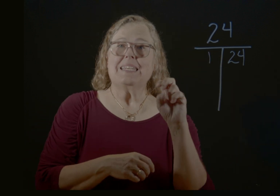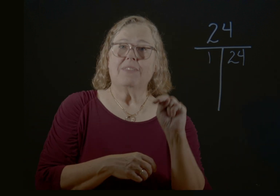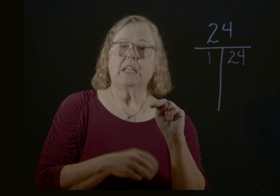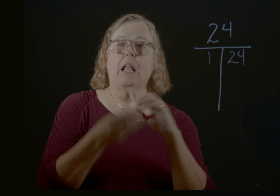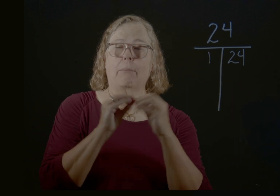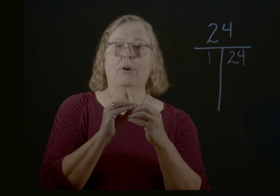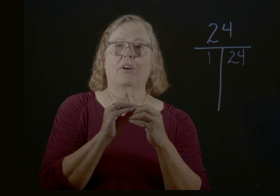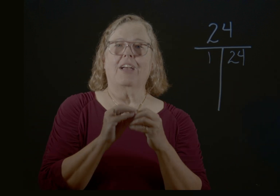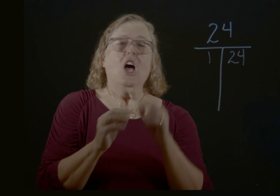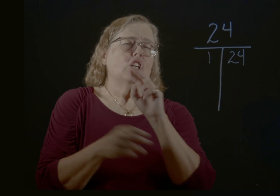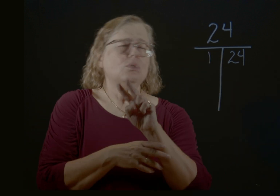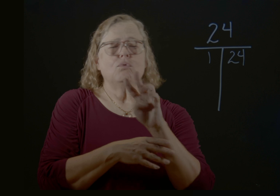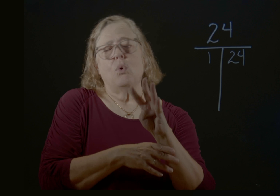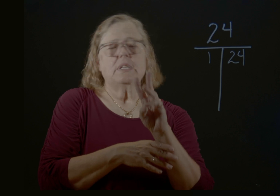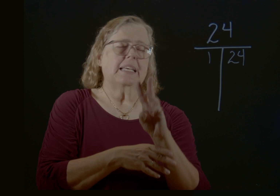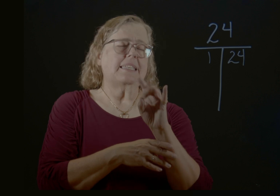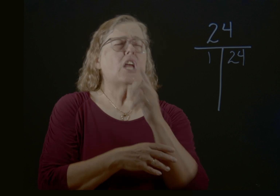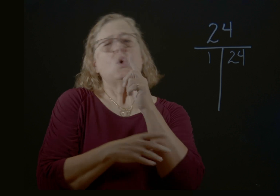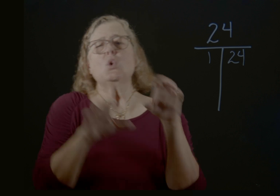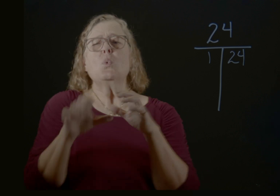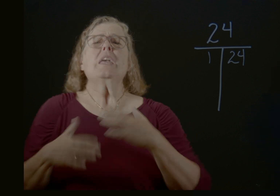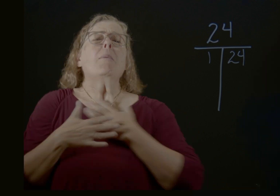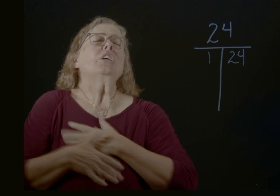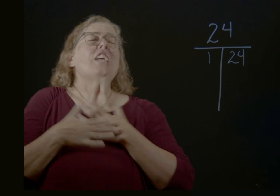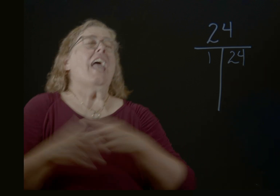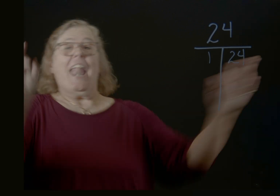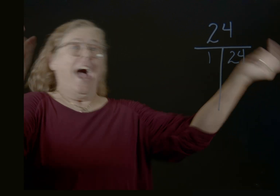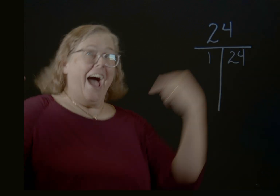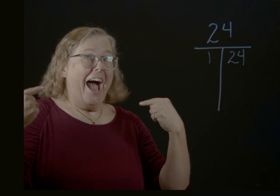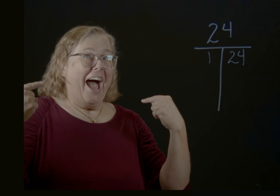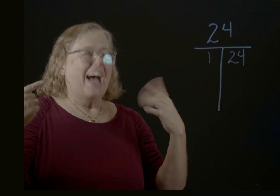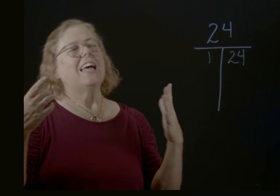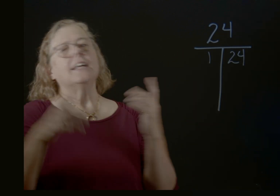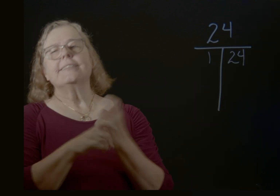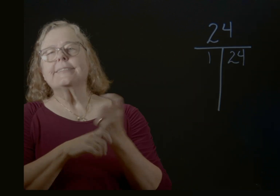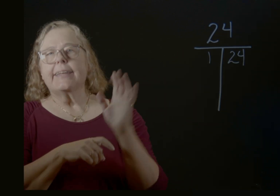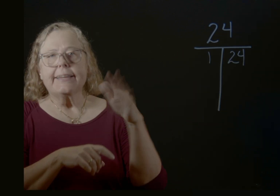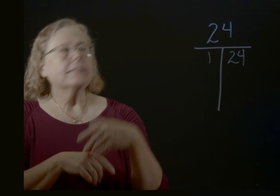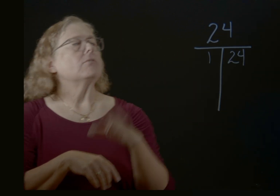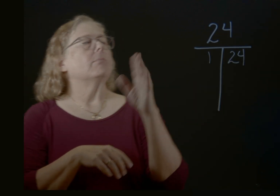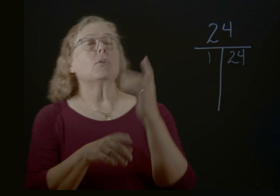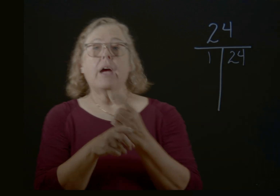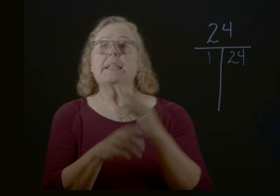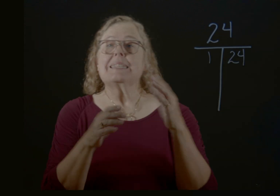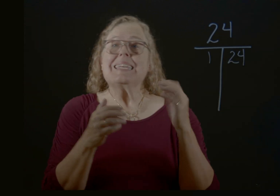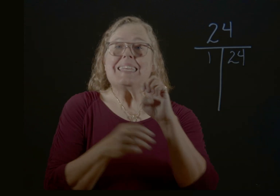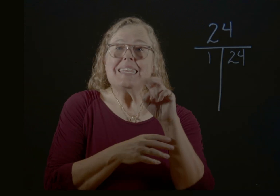even number. 2, 4, 6, 8. Who do we appreciate? Me! All right, just kidding. Never mind. Moving on. An